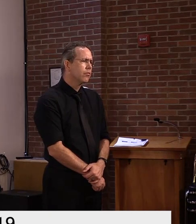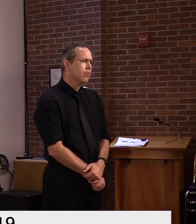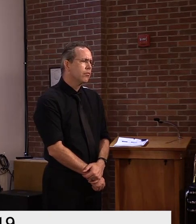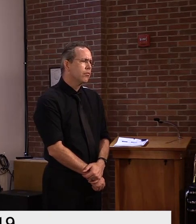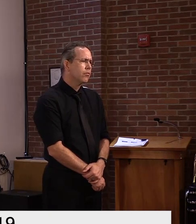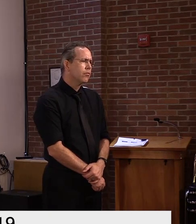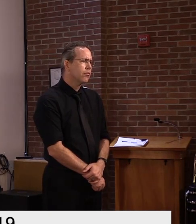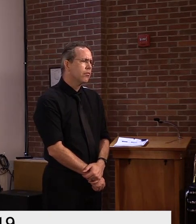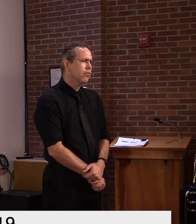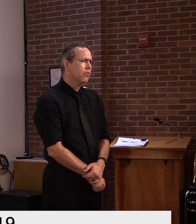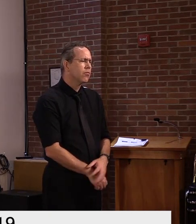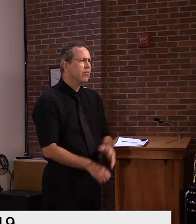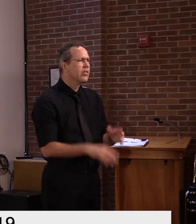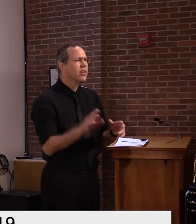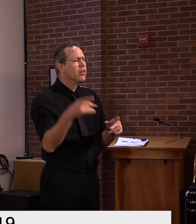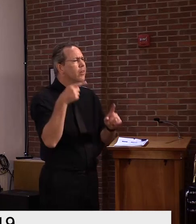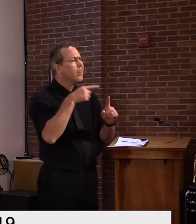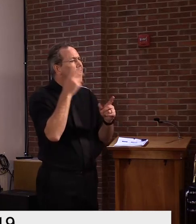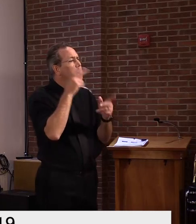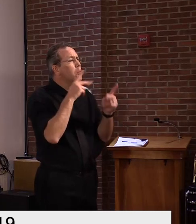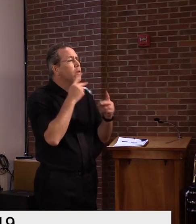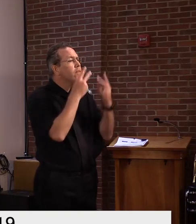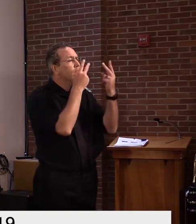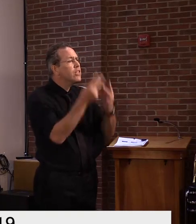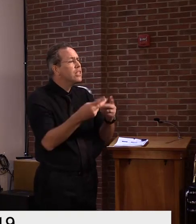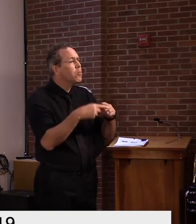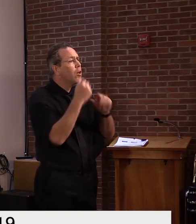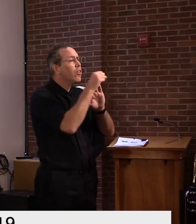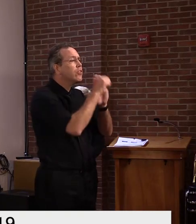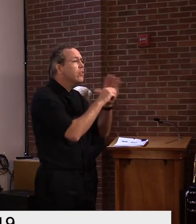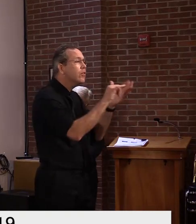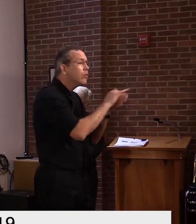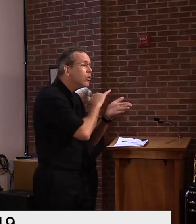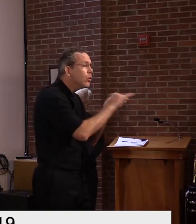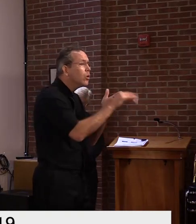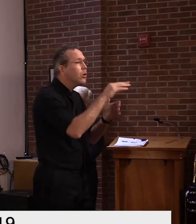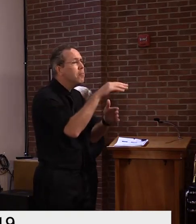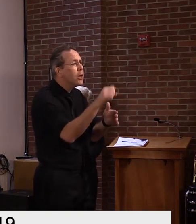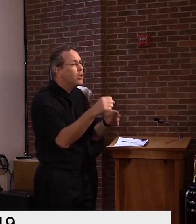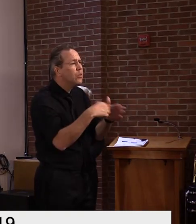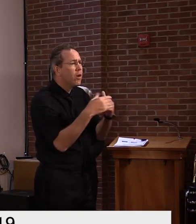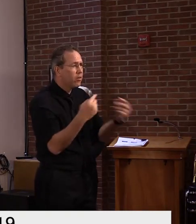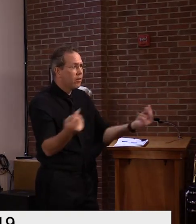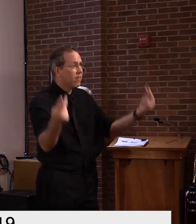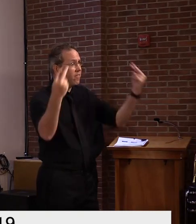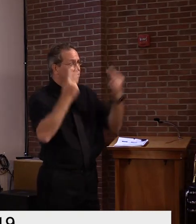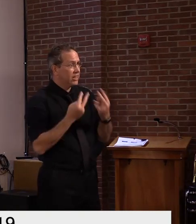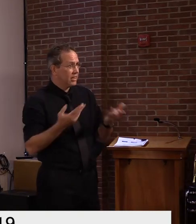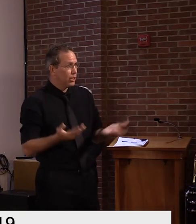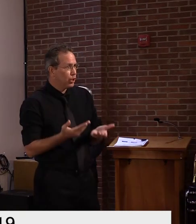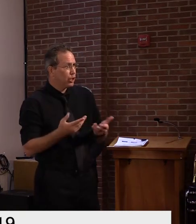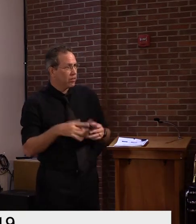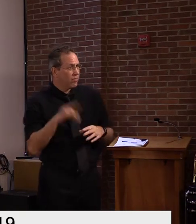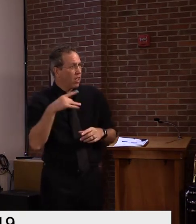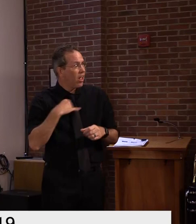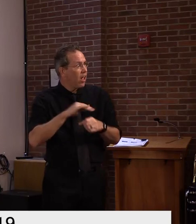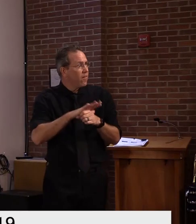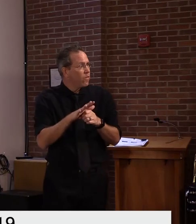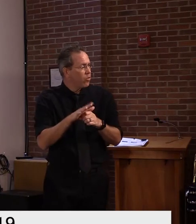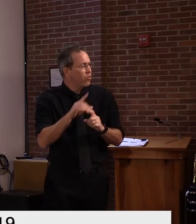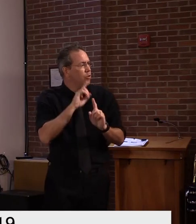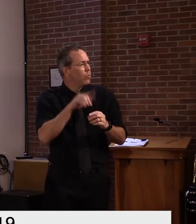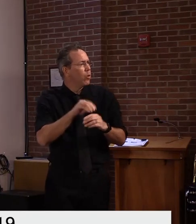Yeah, so the college students are basically coming here to participate